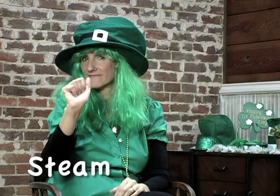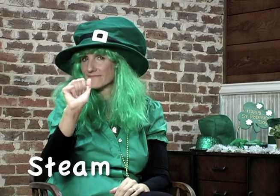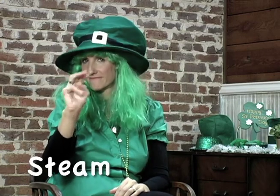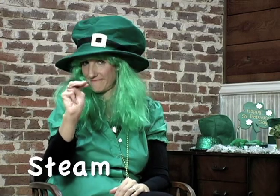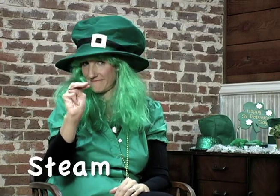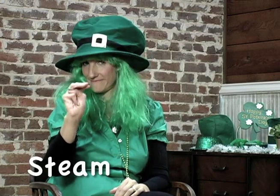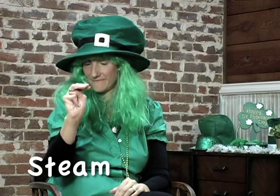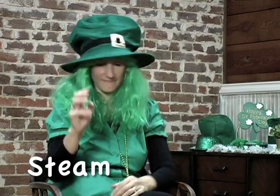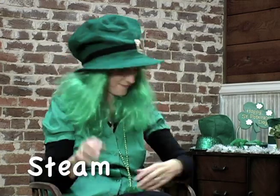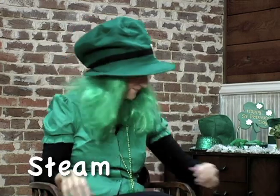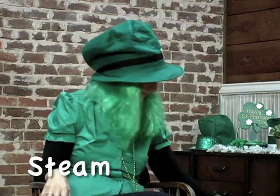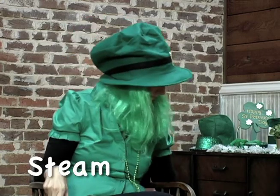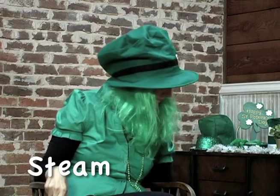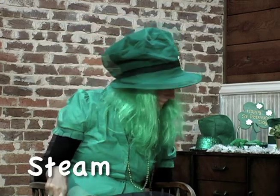Steam.